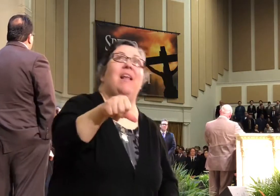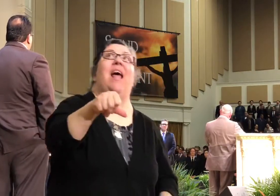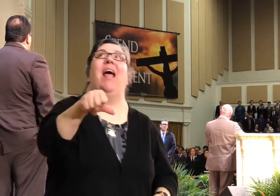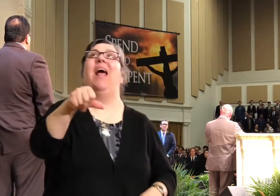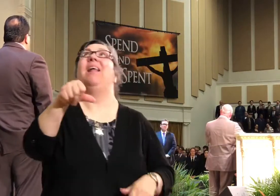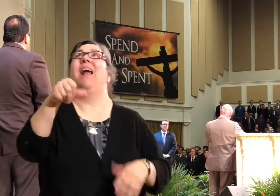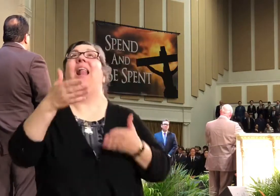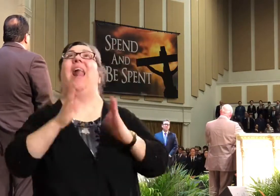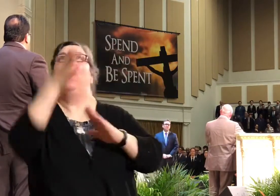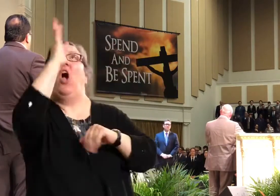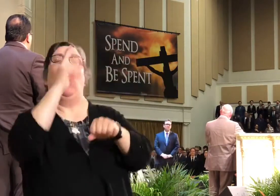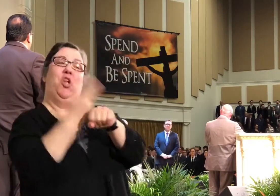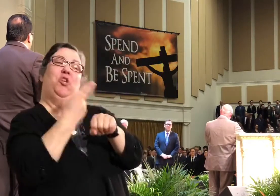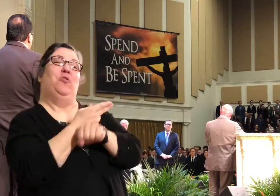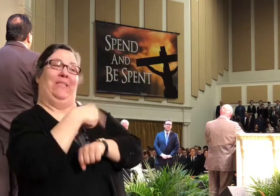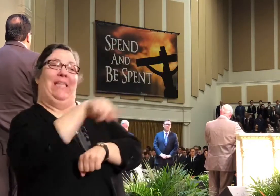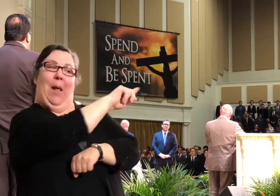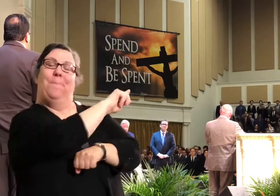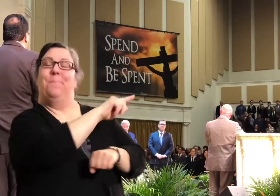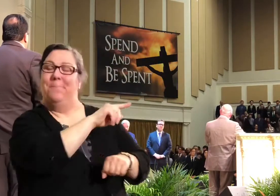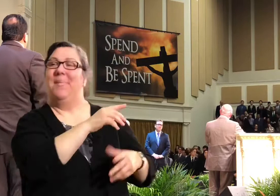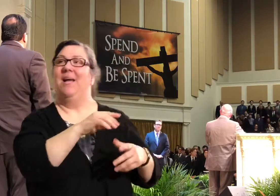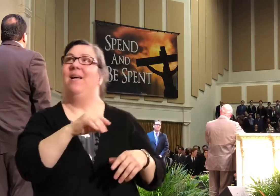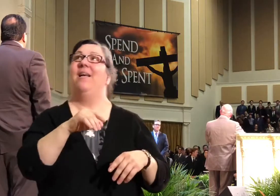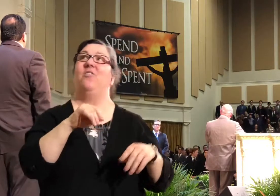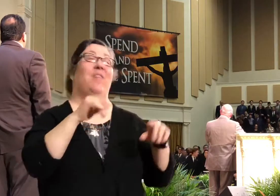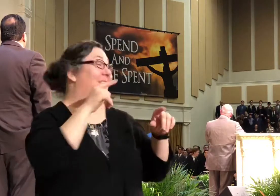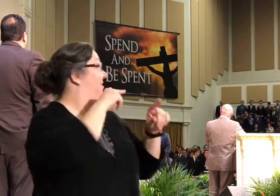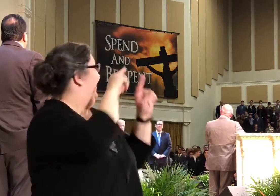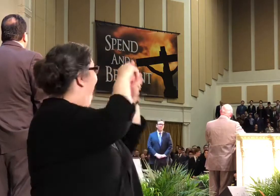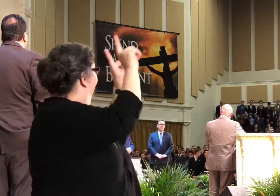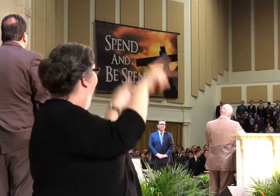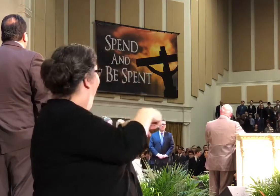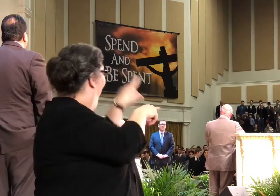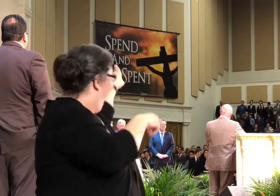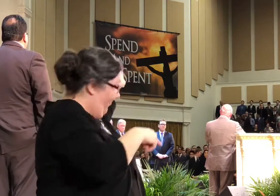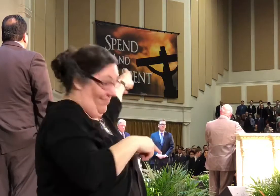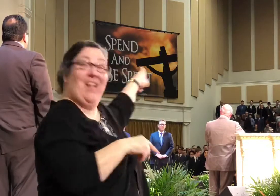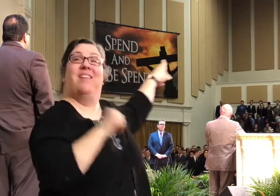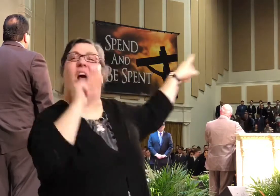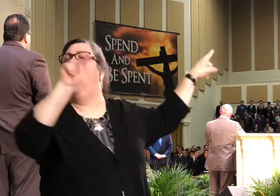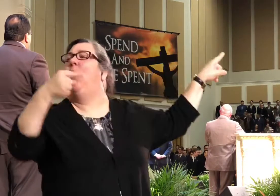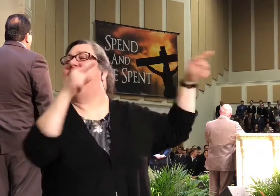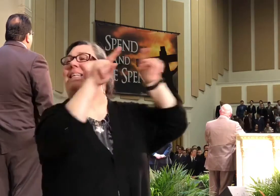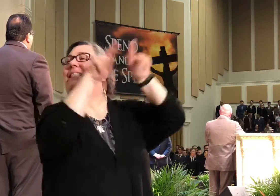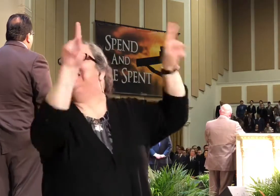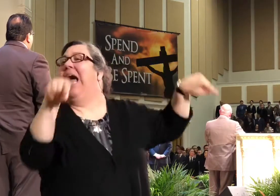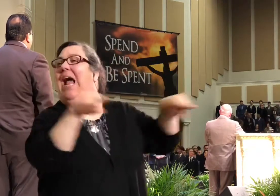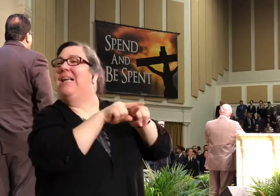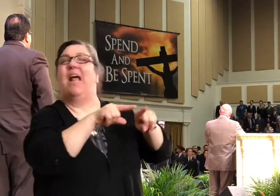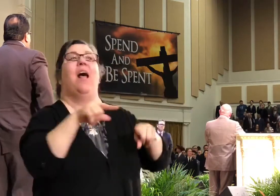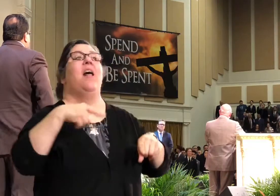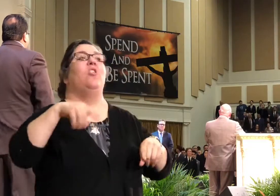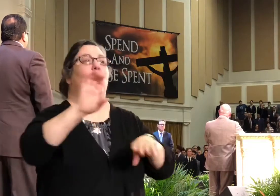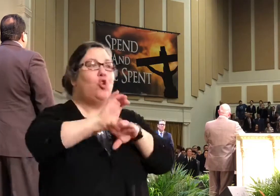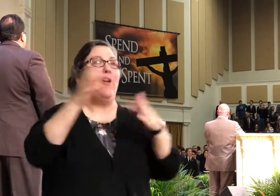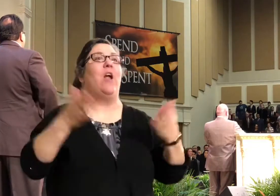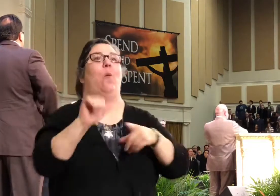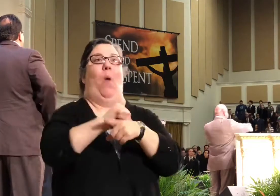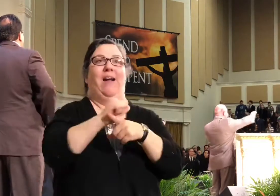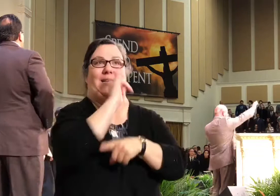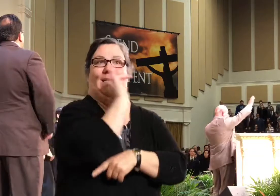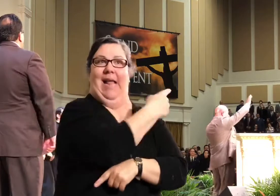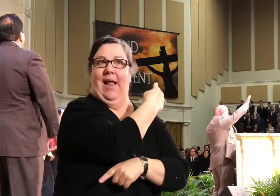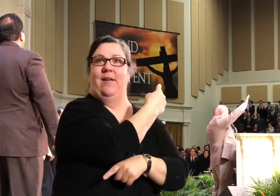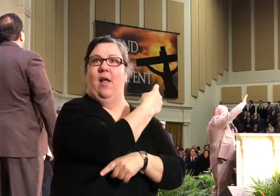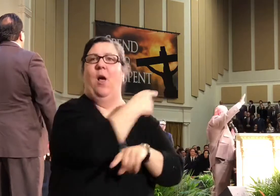as their, that's not just a sign hanging up there. They practice that in this local church. But I think we can help them.